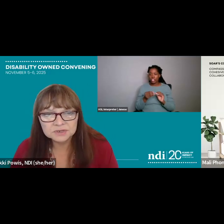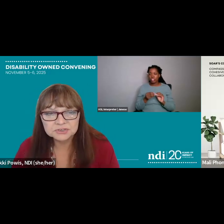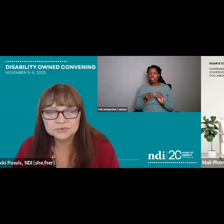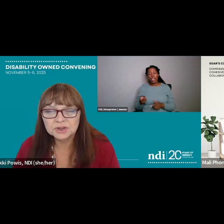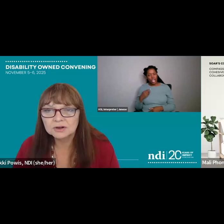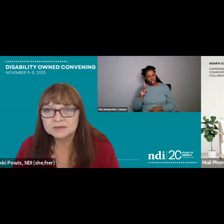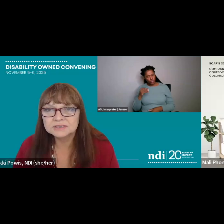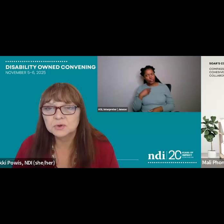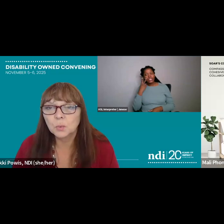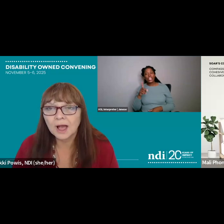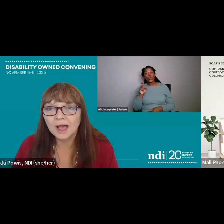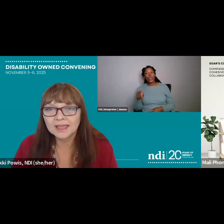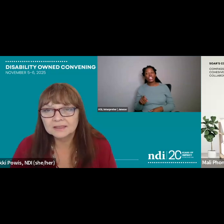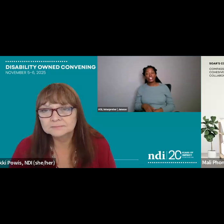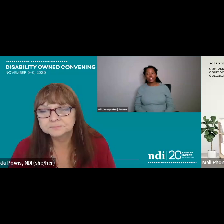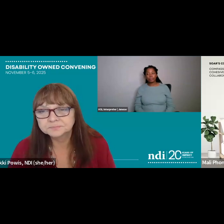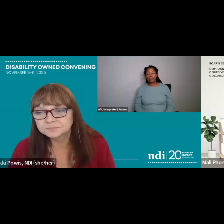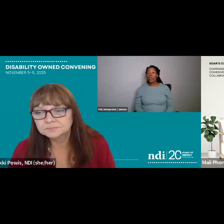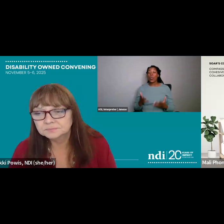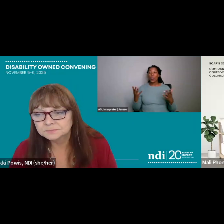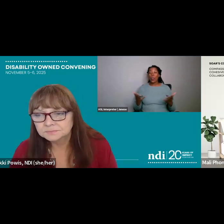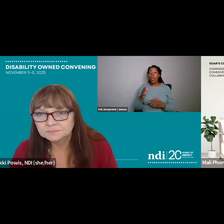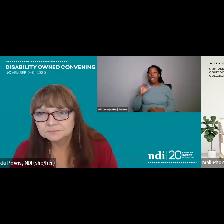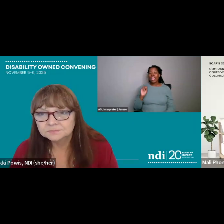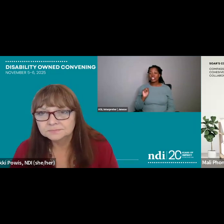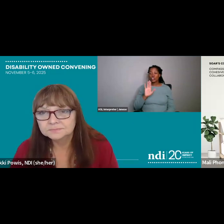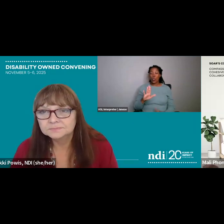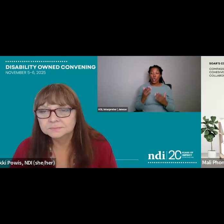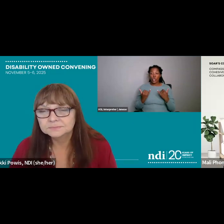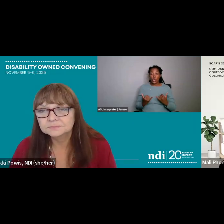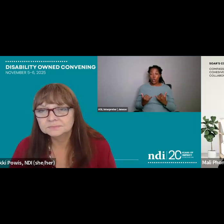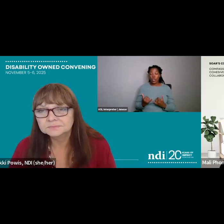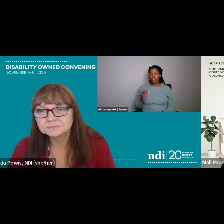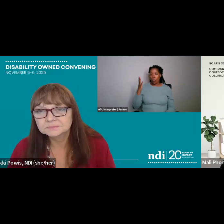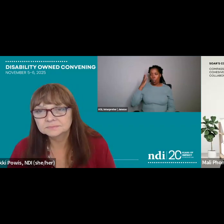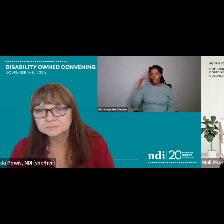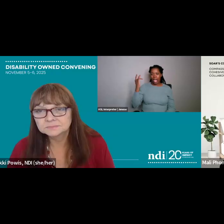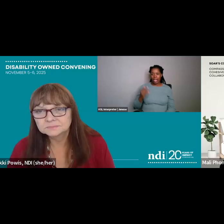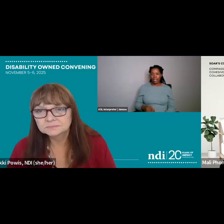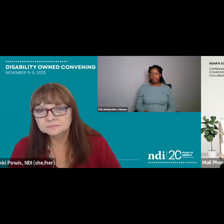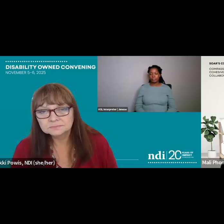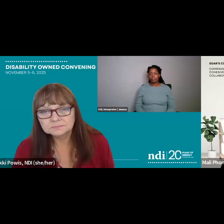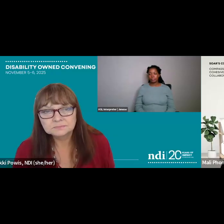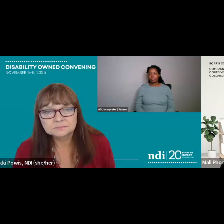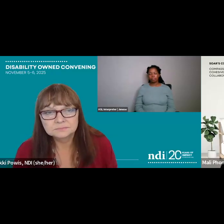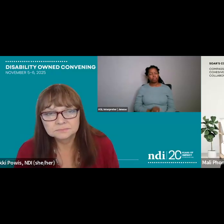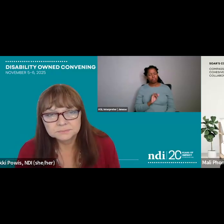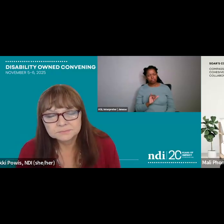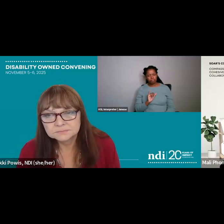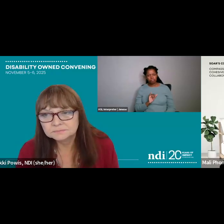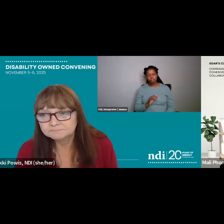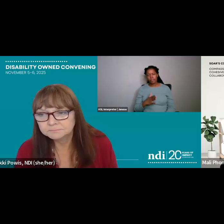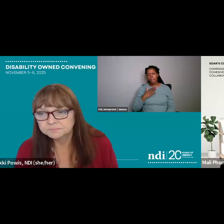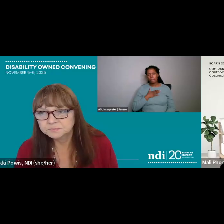that is, what is your current why? Hmm. My current why,